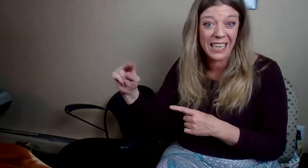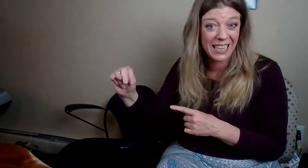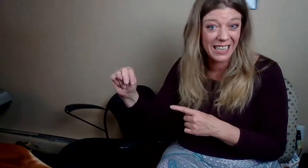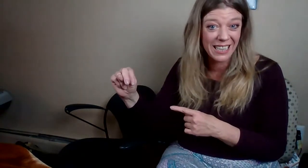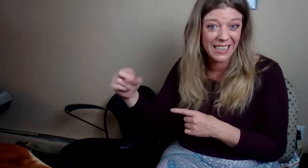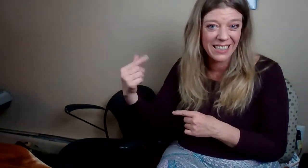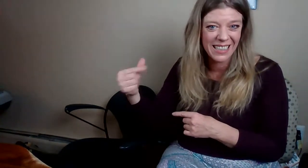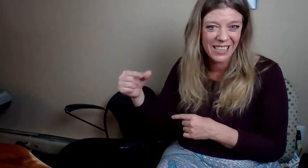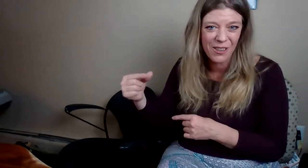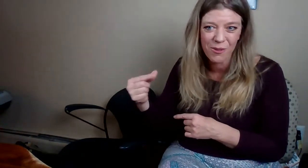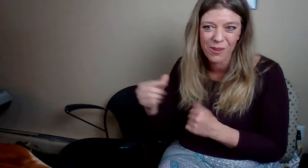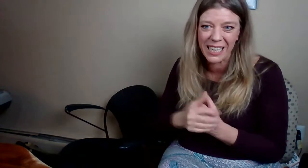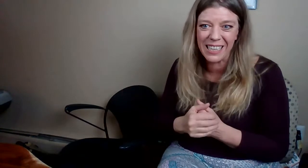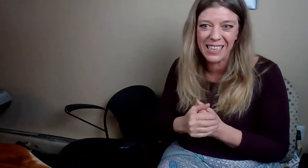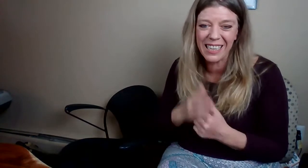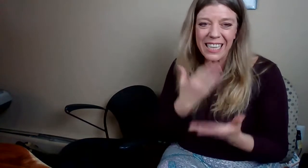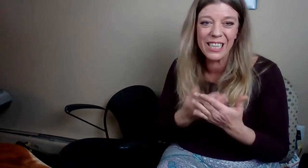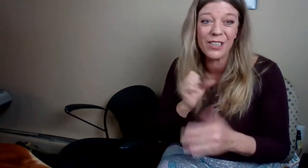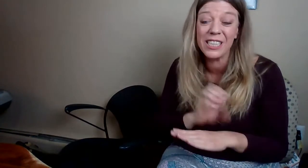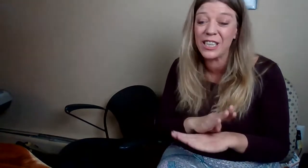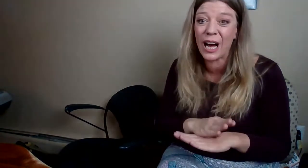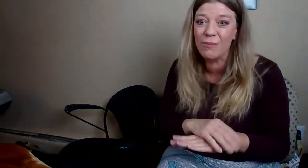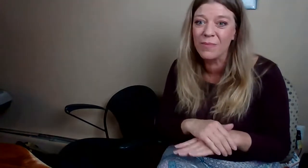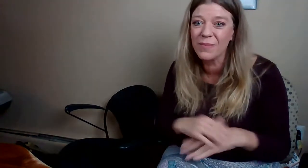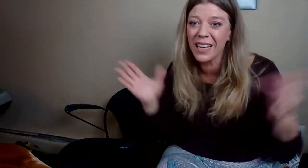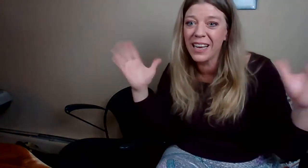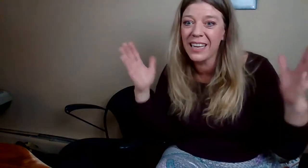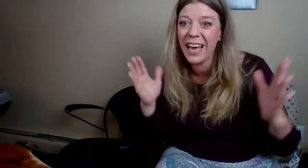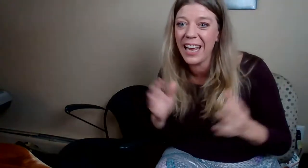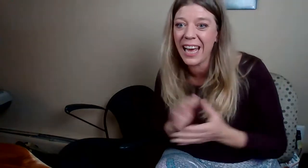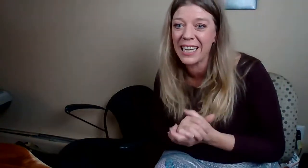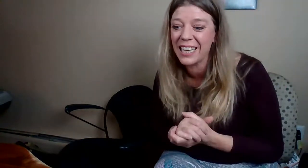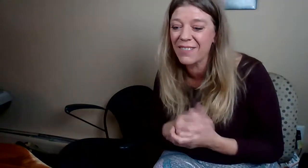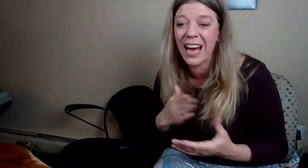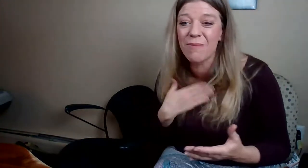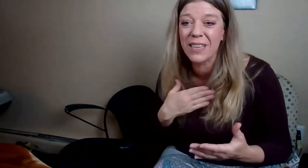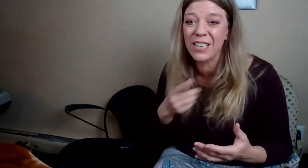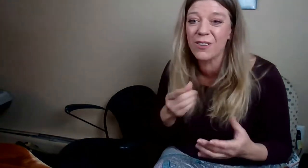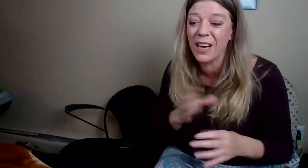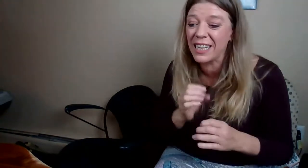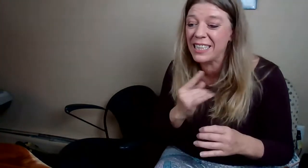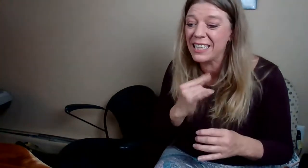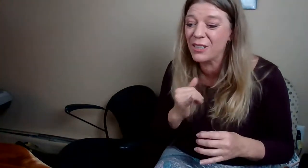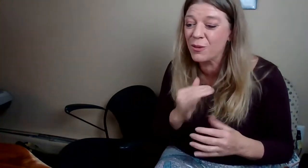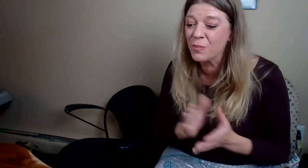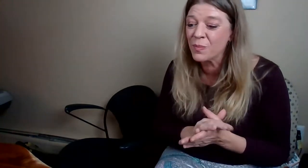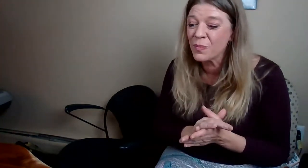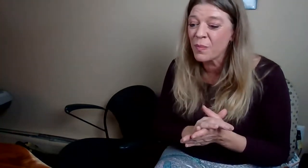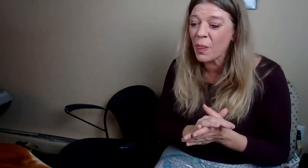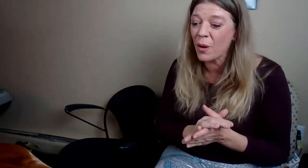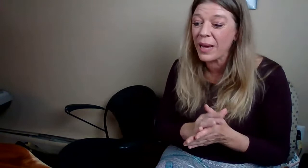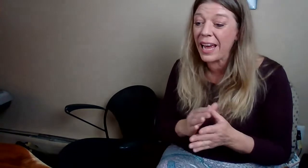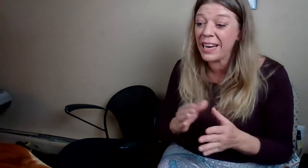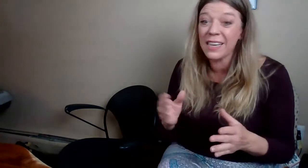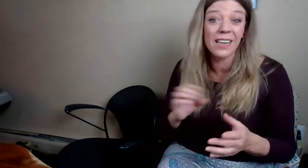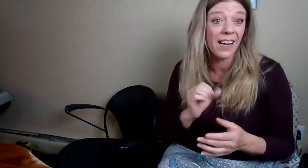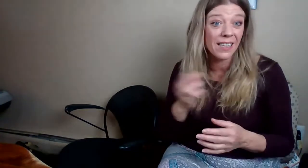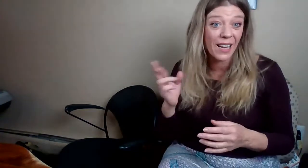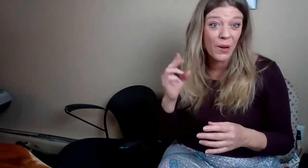green, green. Good job. Yay, Annie, I'm happy you got it too. Okay, another